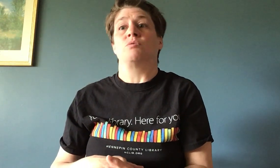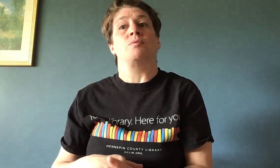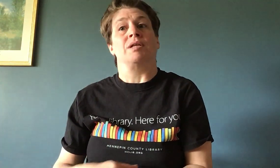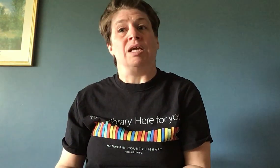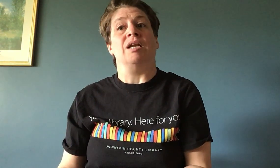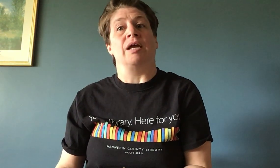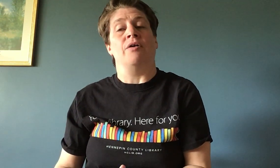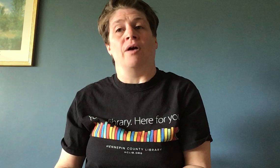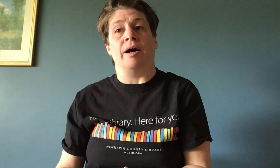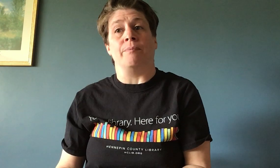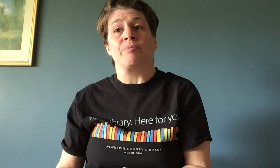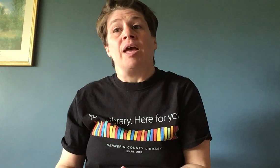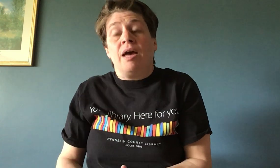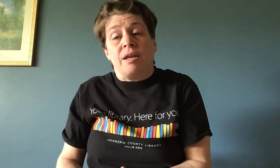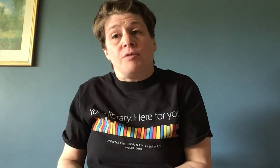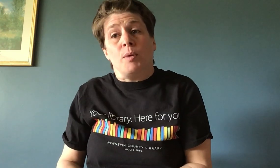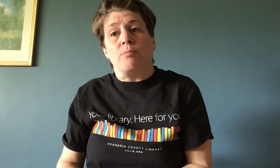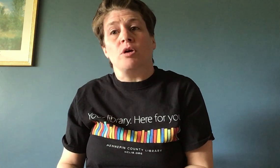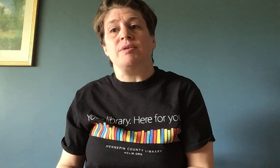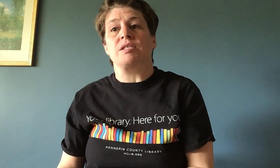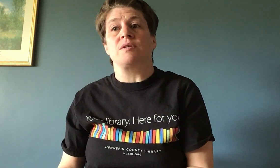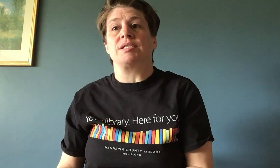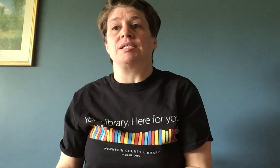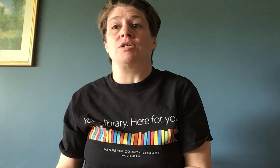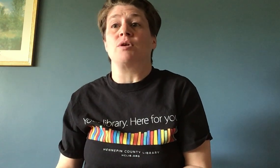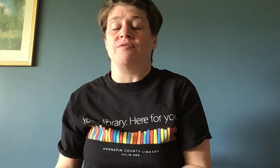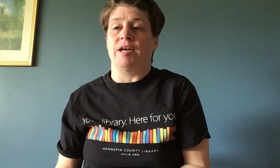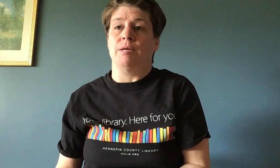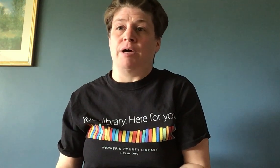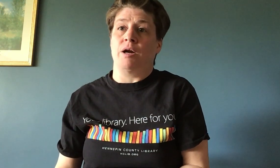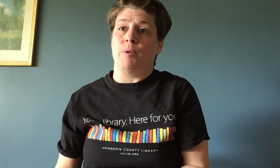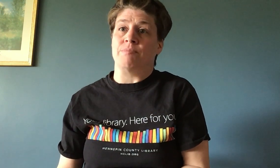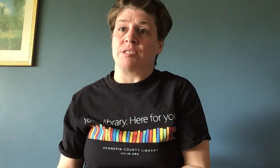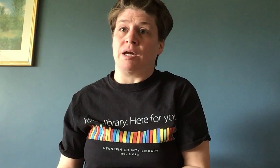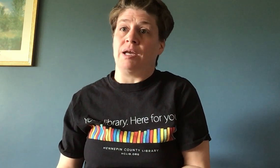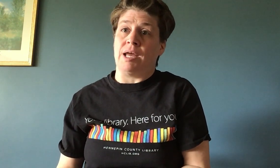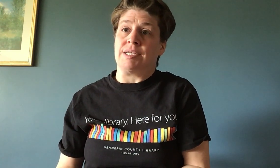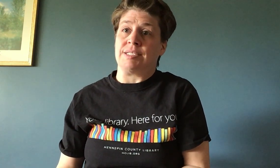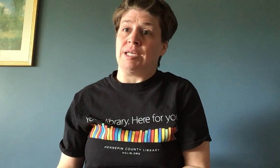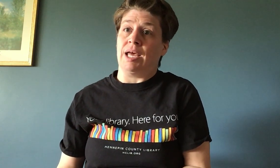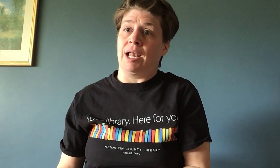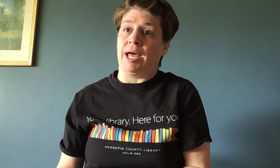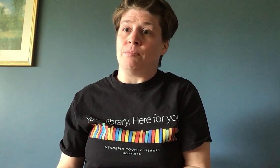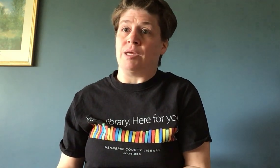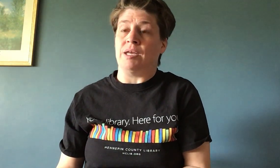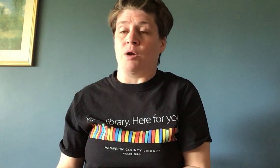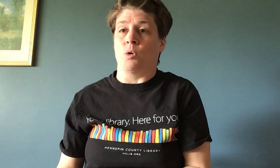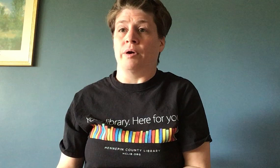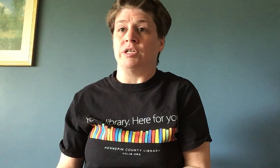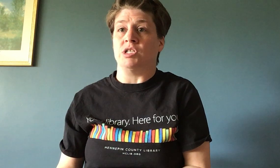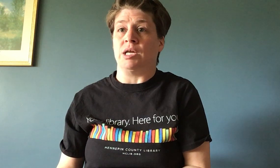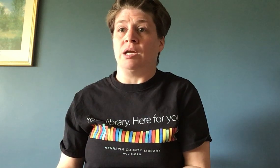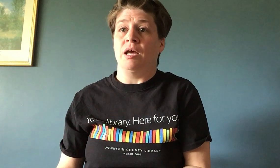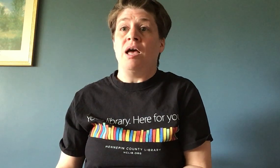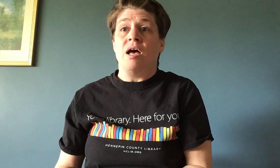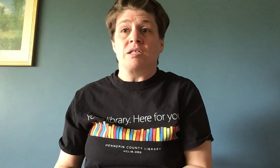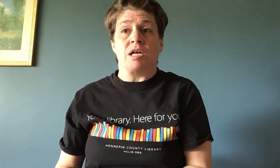will need later on. And if you want more resources, you can find them on our website, hclib.org, along